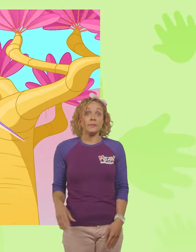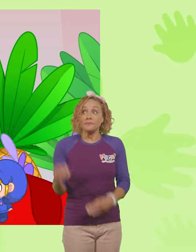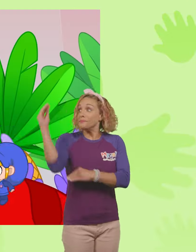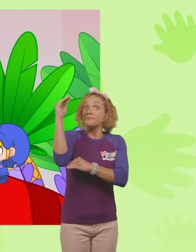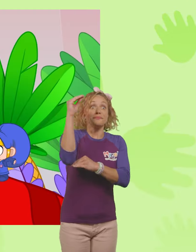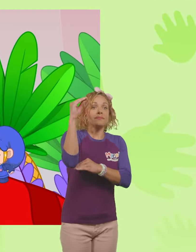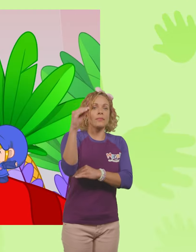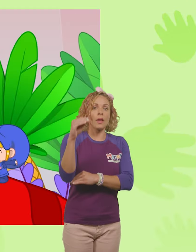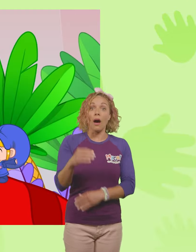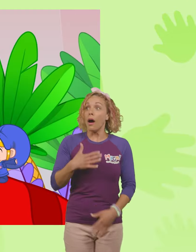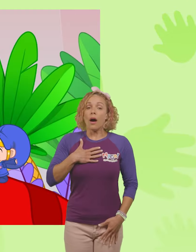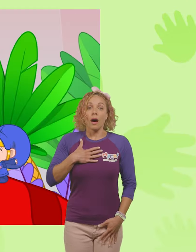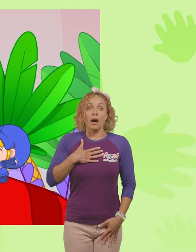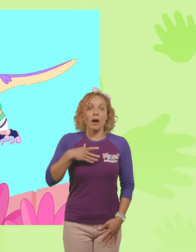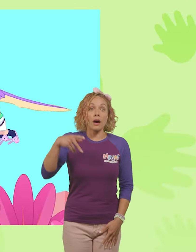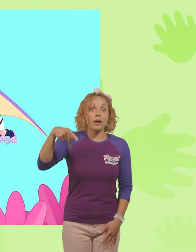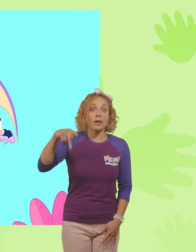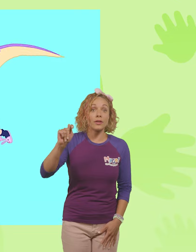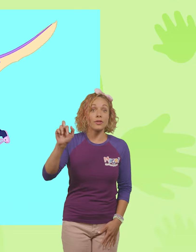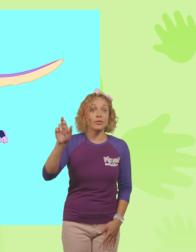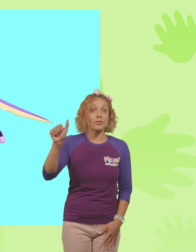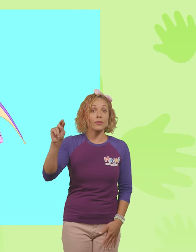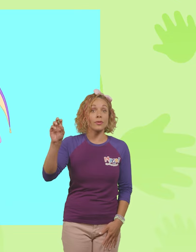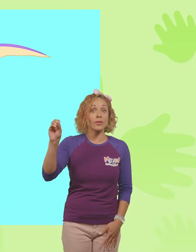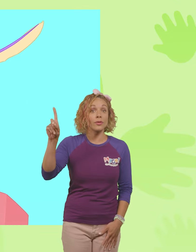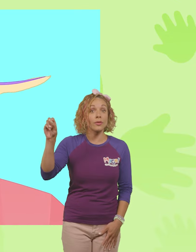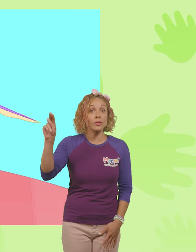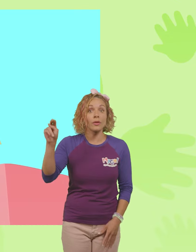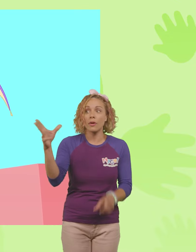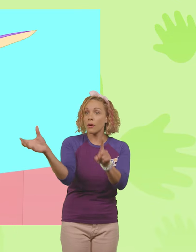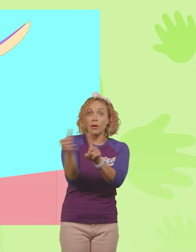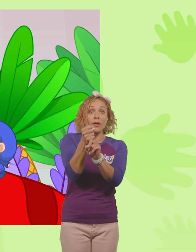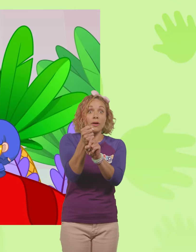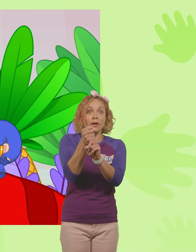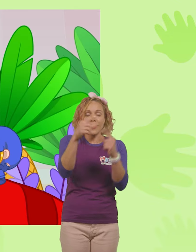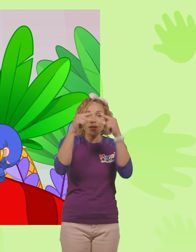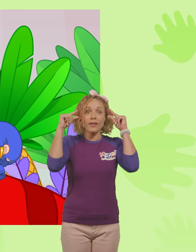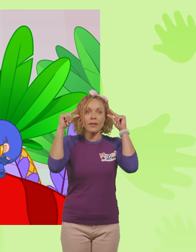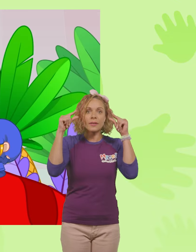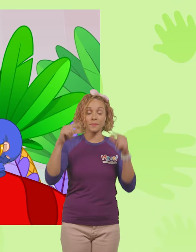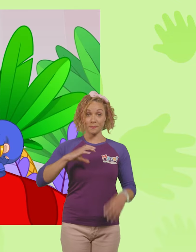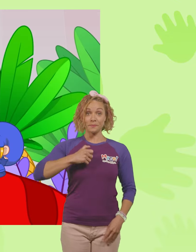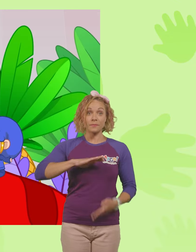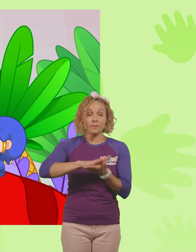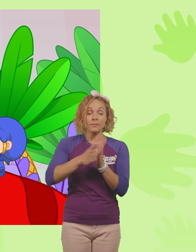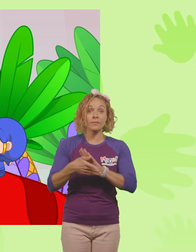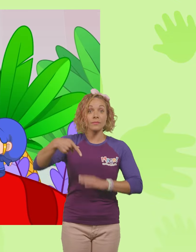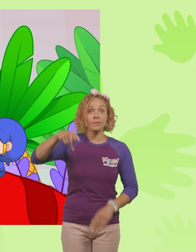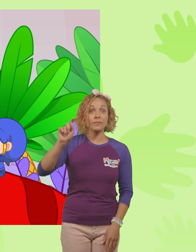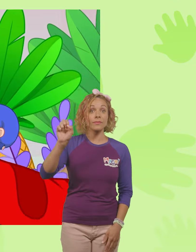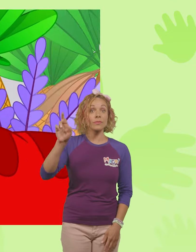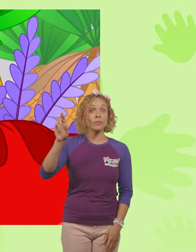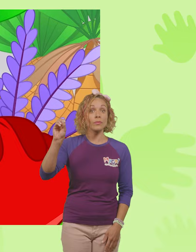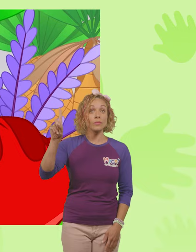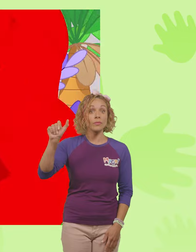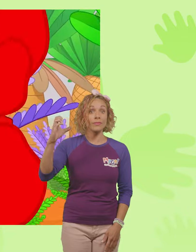Dinosaur! Oh, no! A pteranodon has taken the bandits. Morphle, morph into a